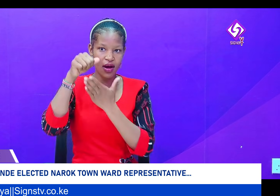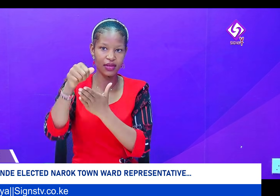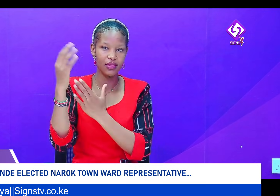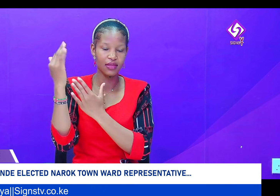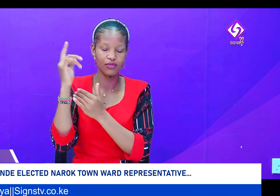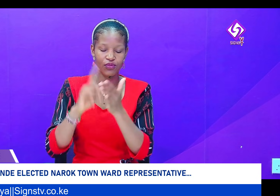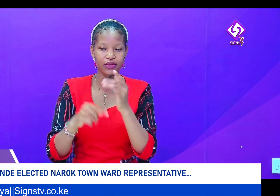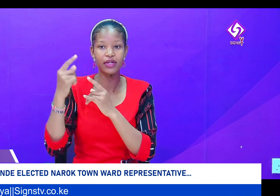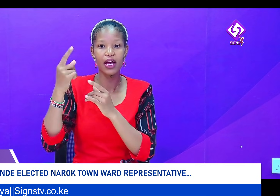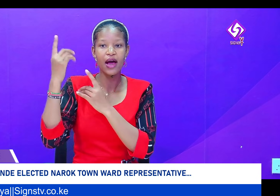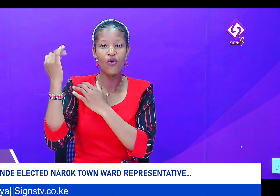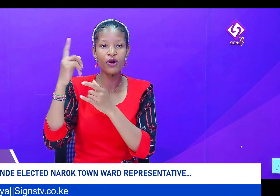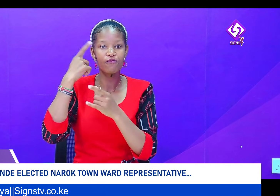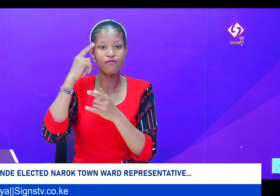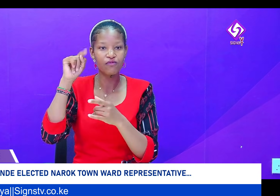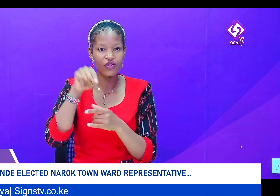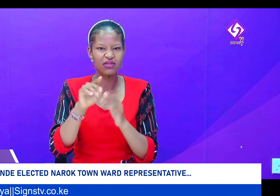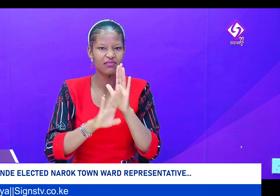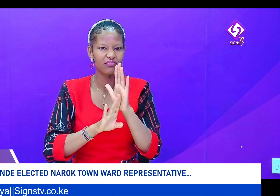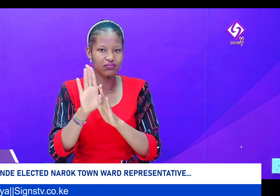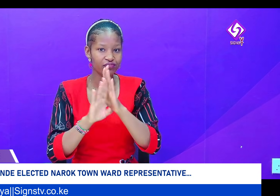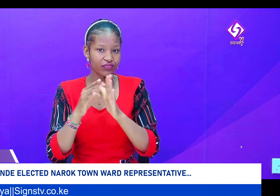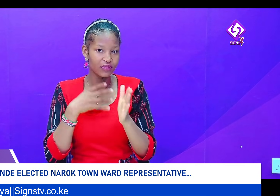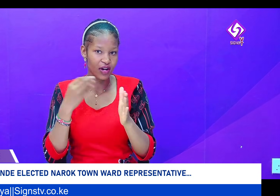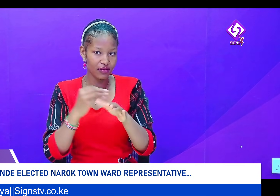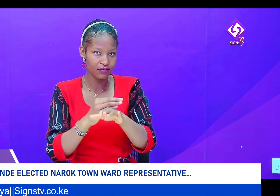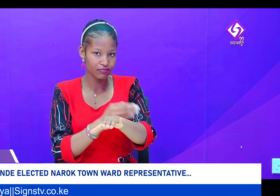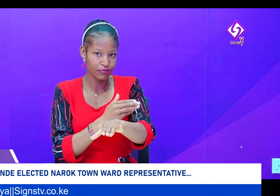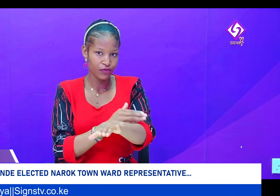and improvement of local governance.